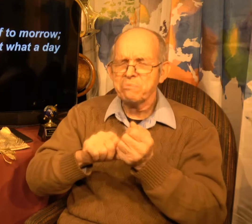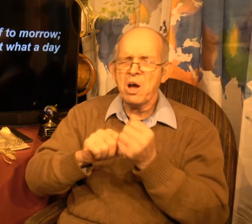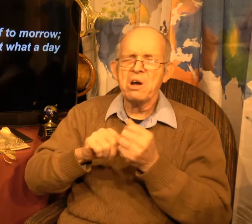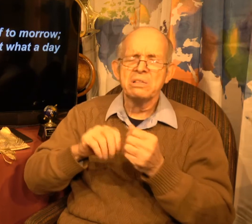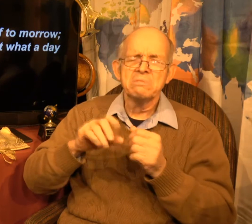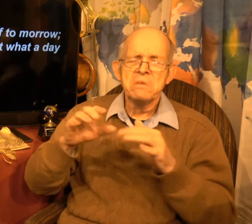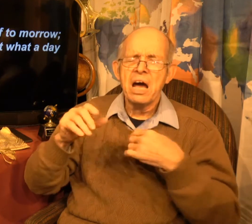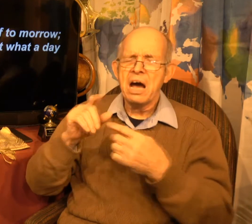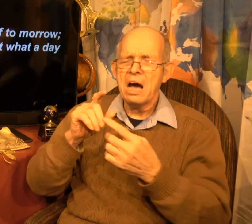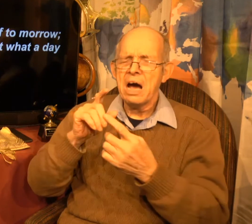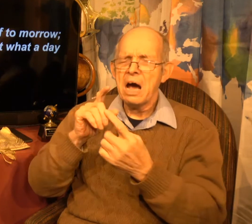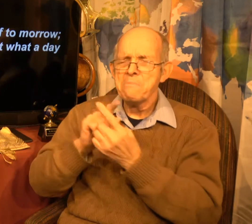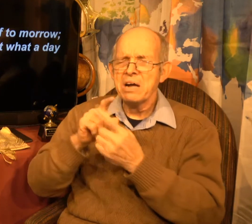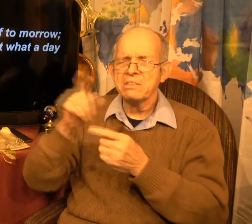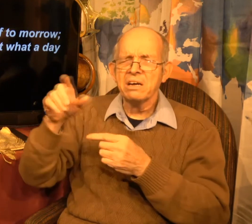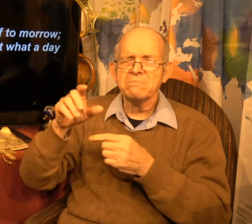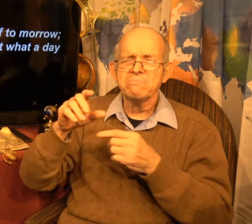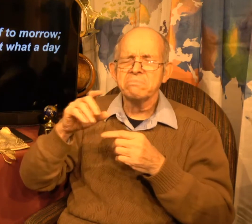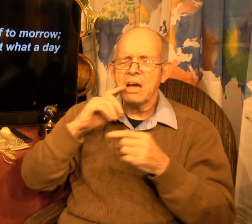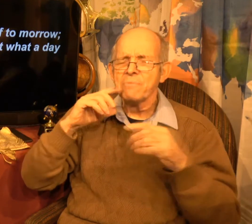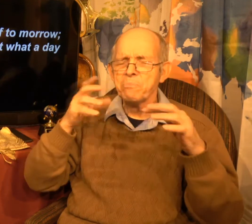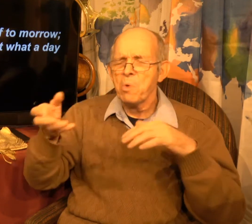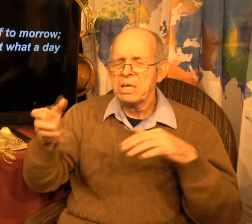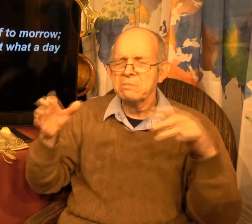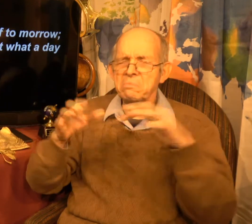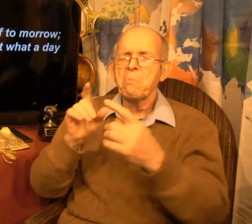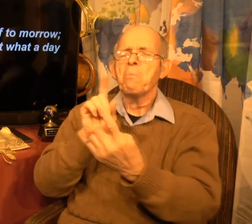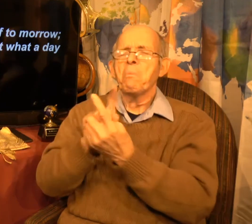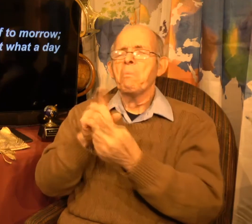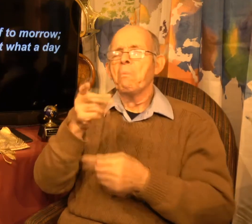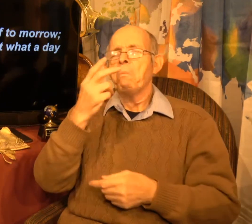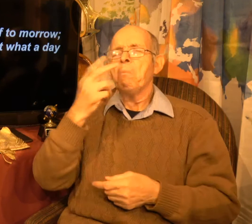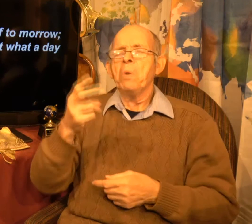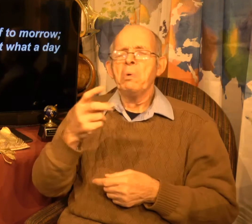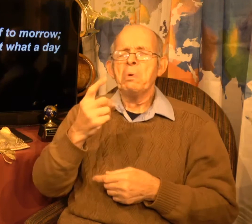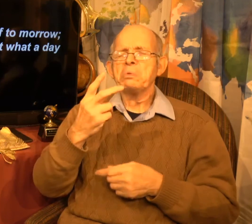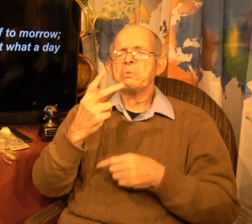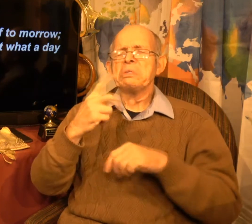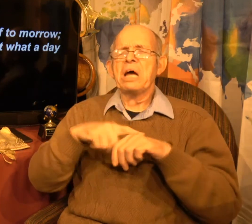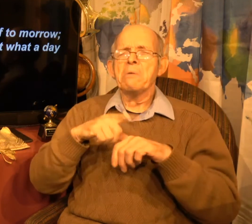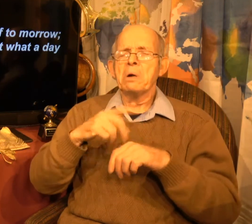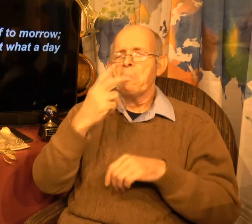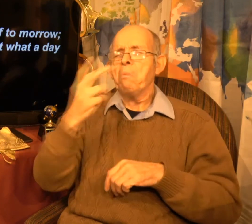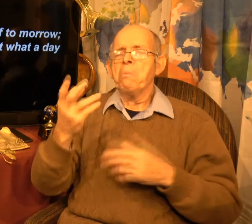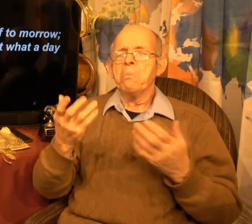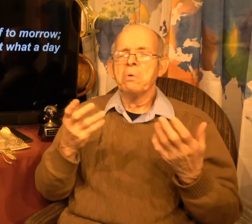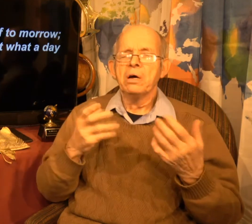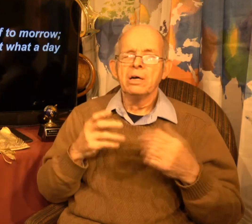space bar, I'm at the death voting for 2 times.